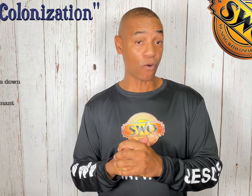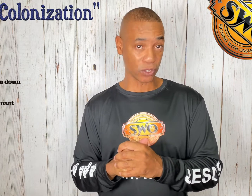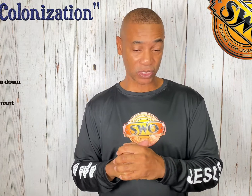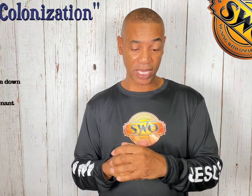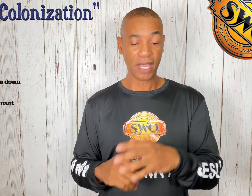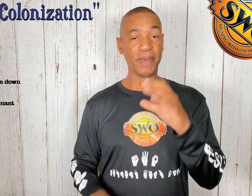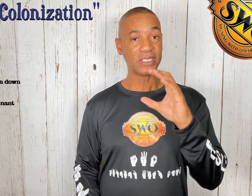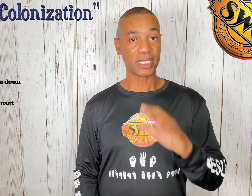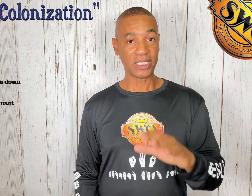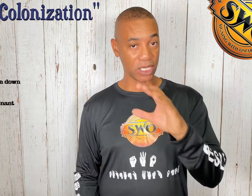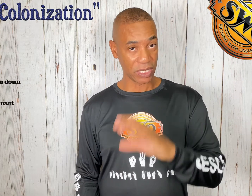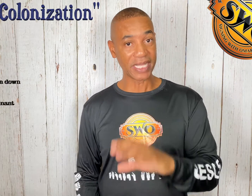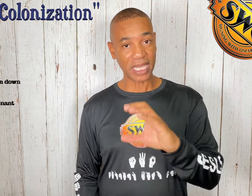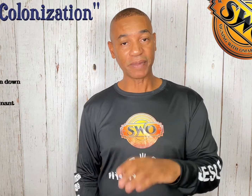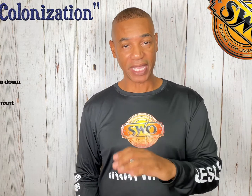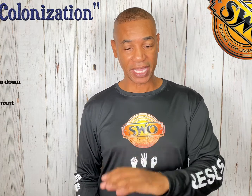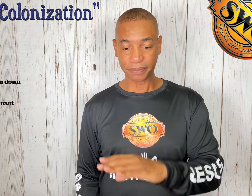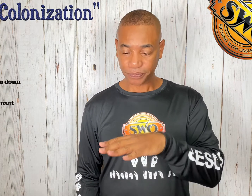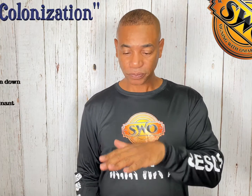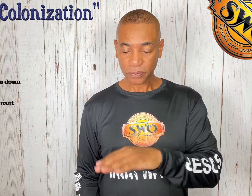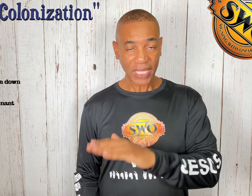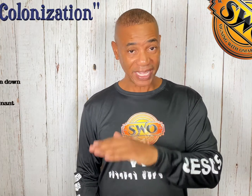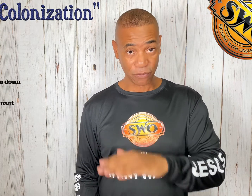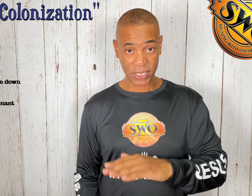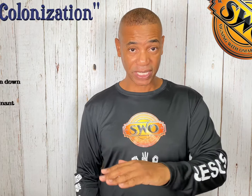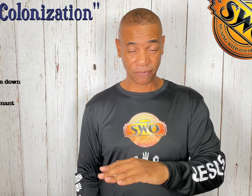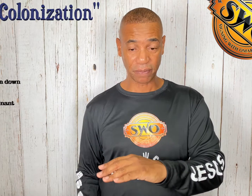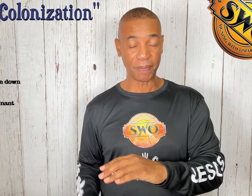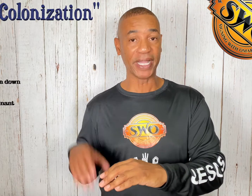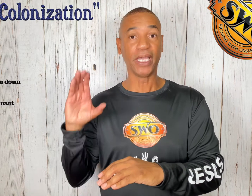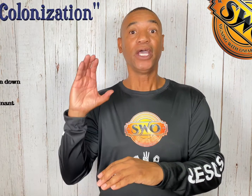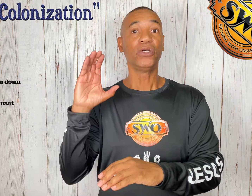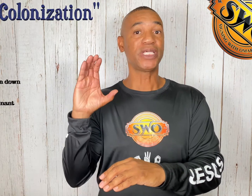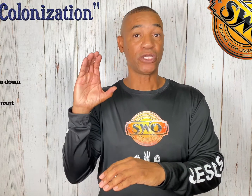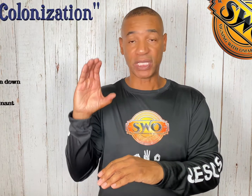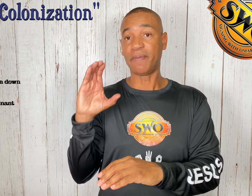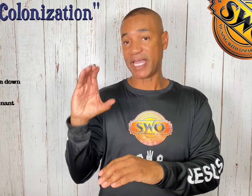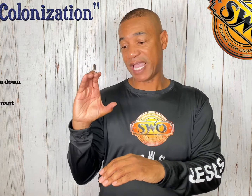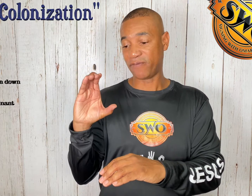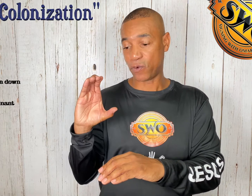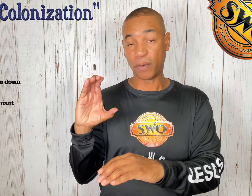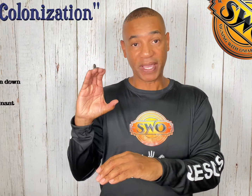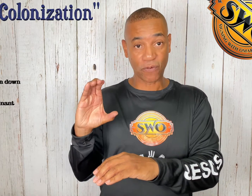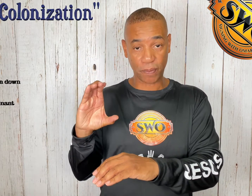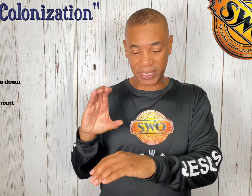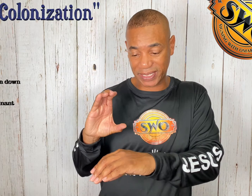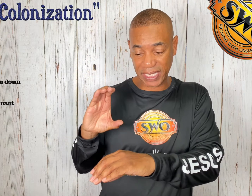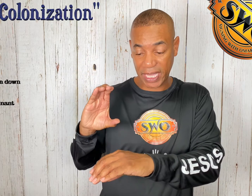forced. Basically, take your non-dominant hand, and I rest that in front of my body. You'll take your dominant hand, form a C,